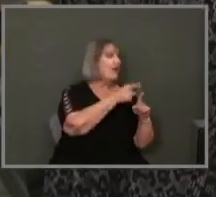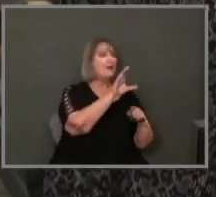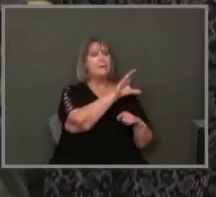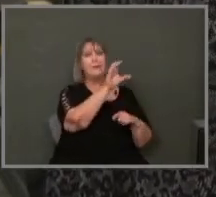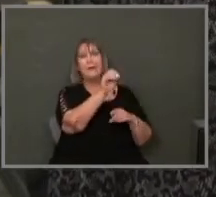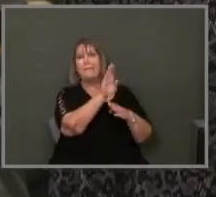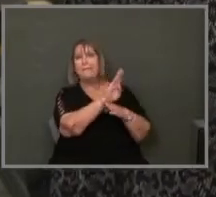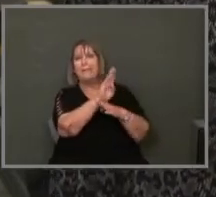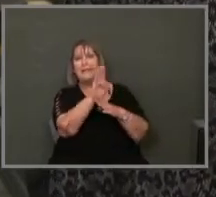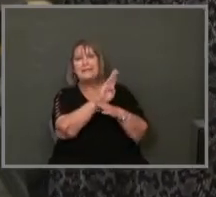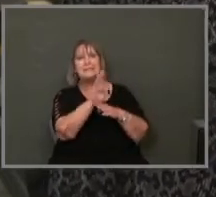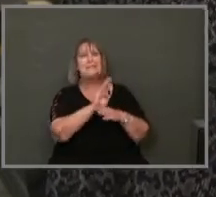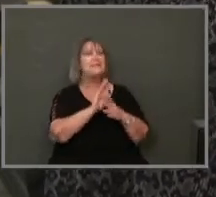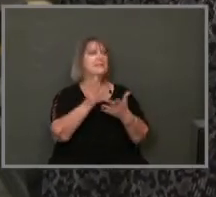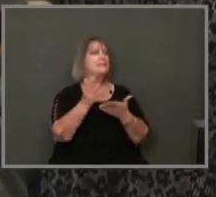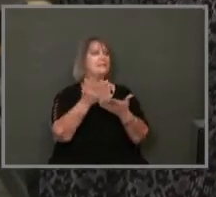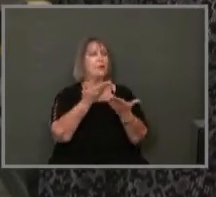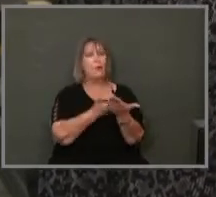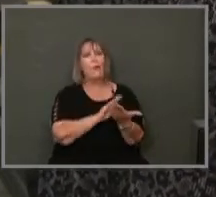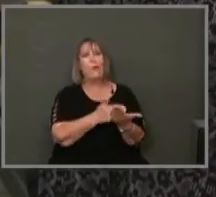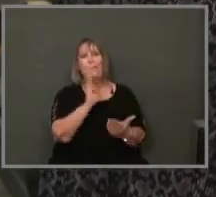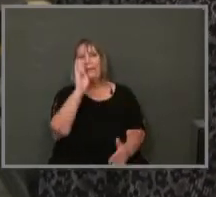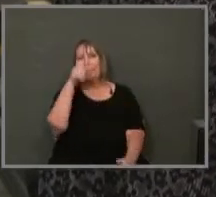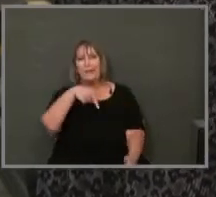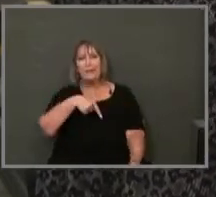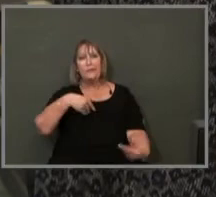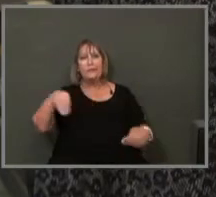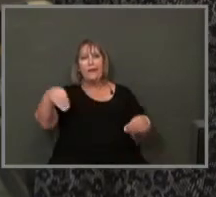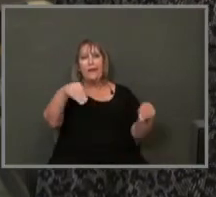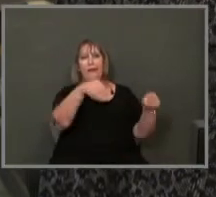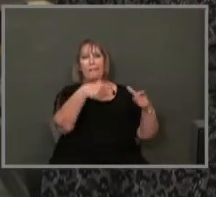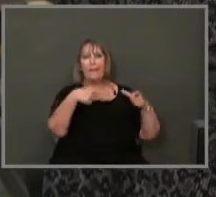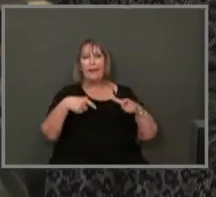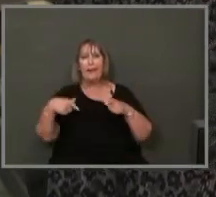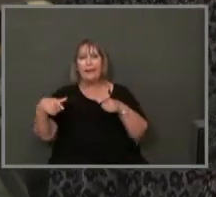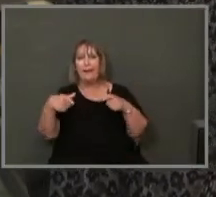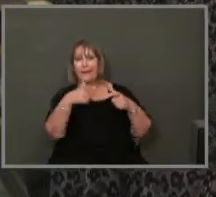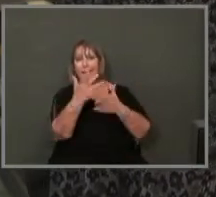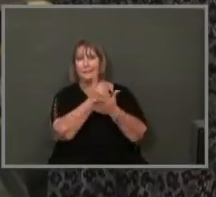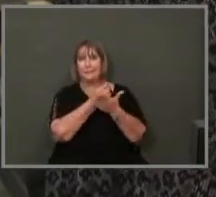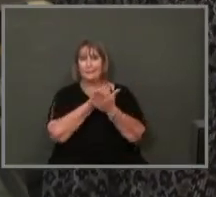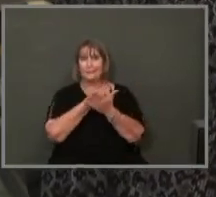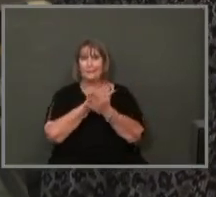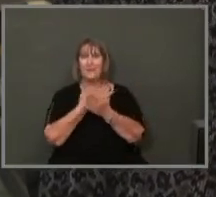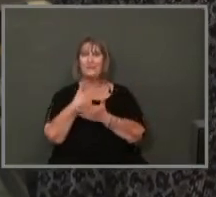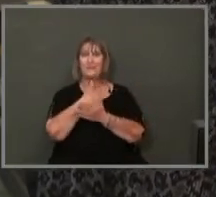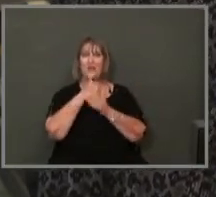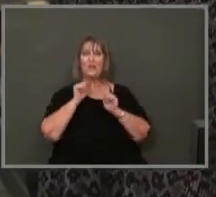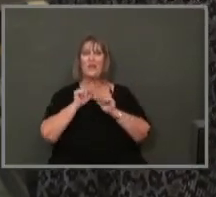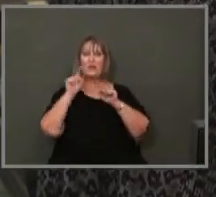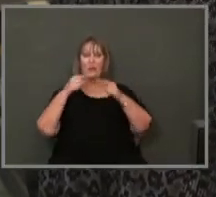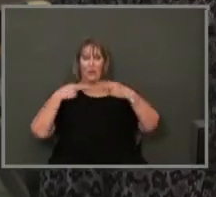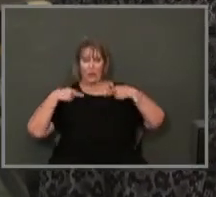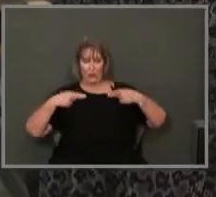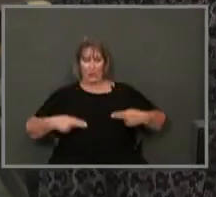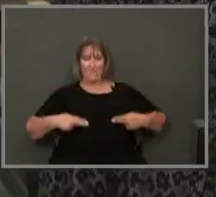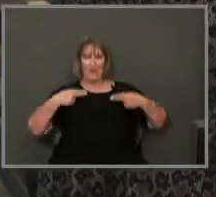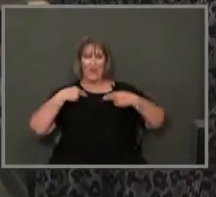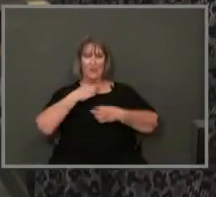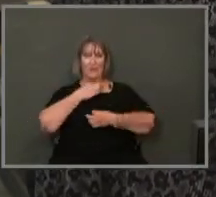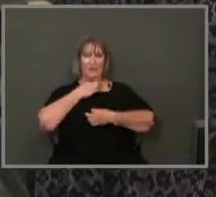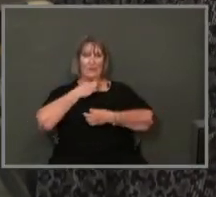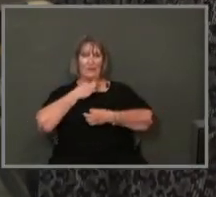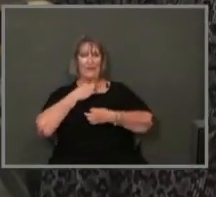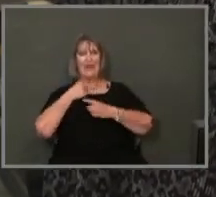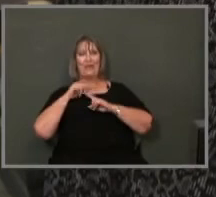companies, did barbecue fundraisers, and provided us the funds to help us with going to competitions. Uniforms and stuff like that. And everything like